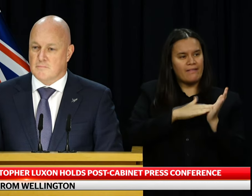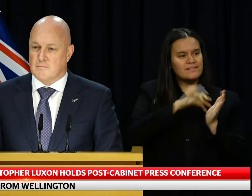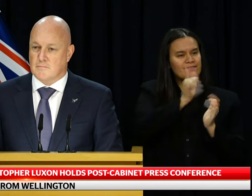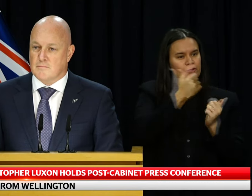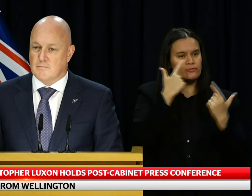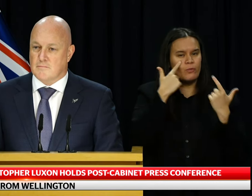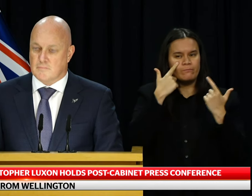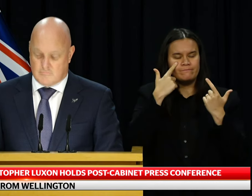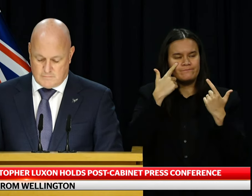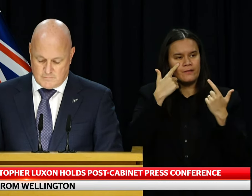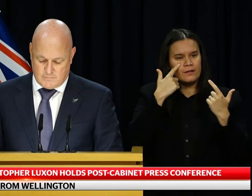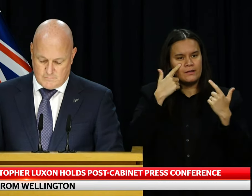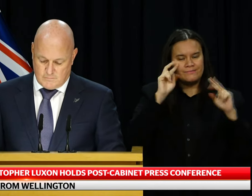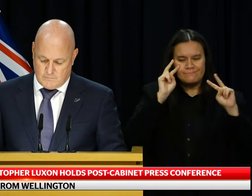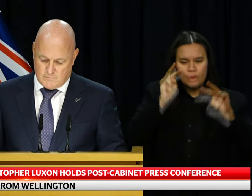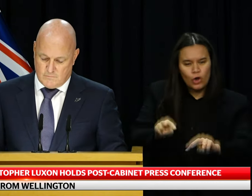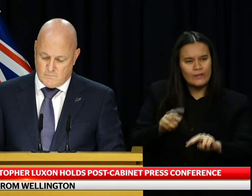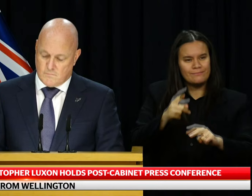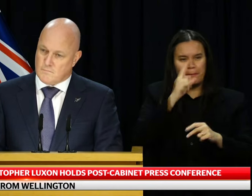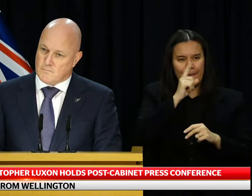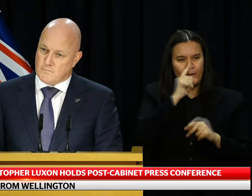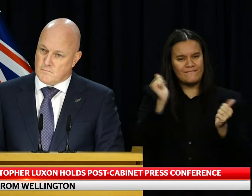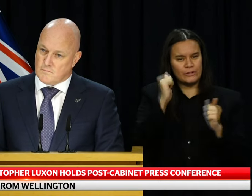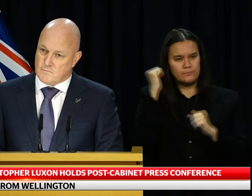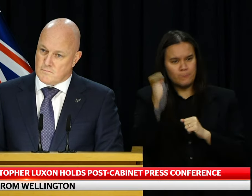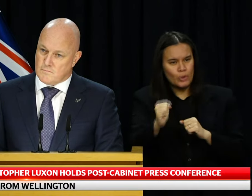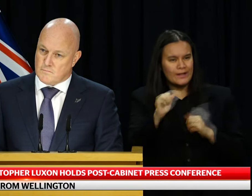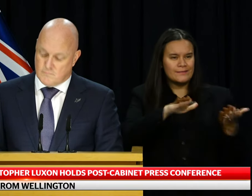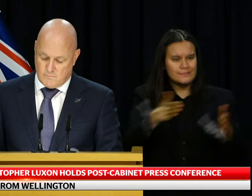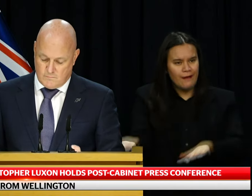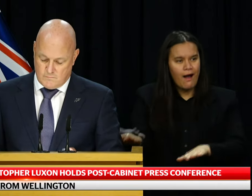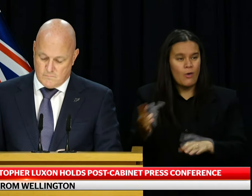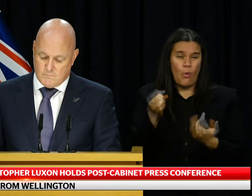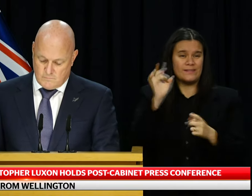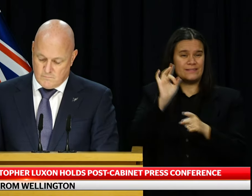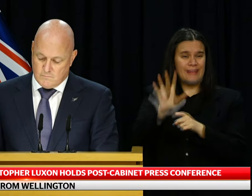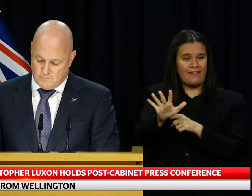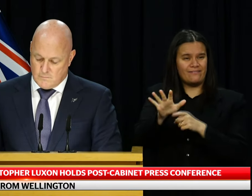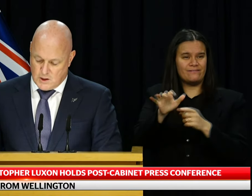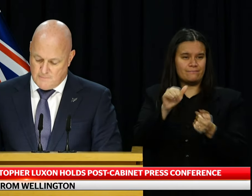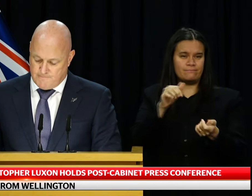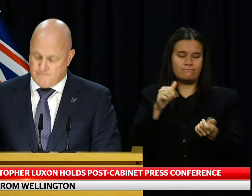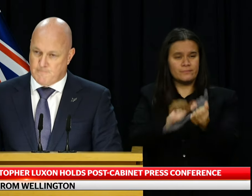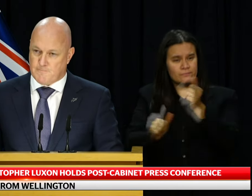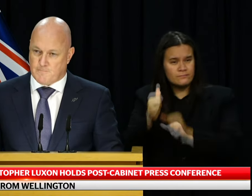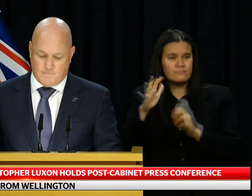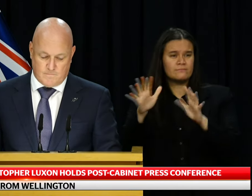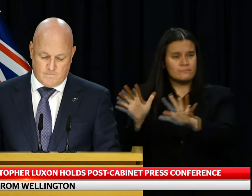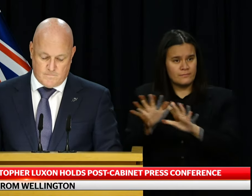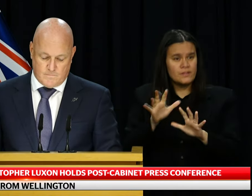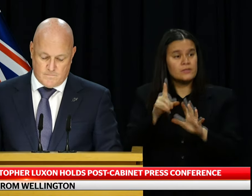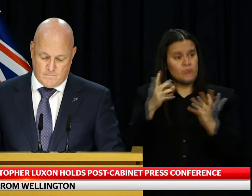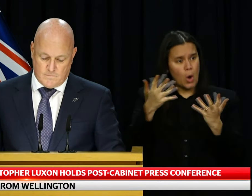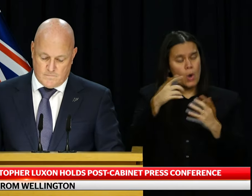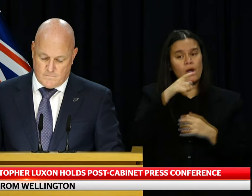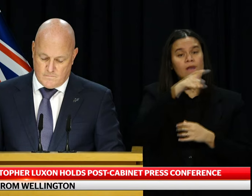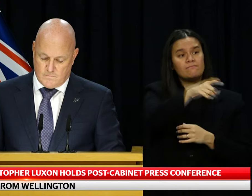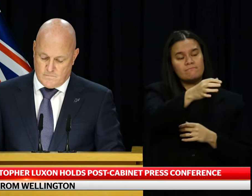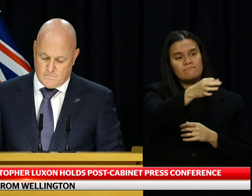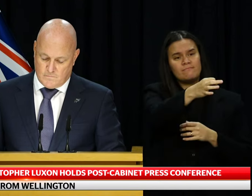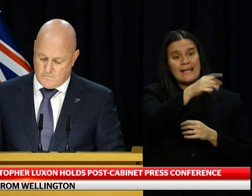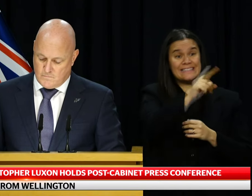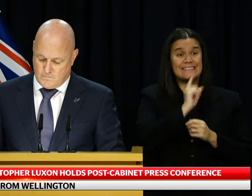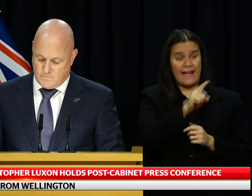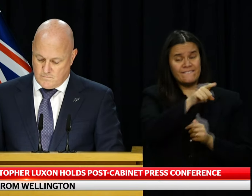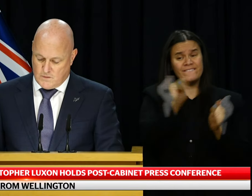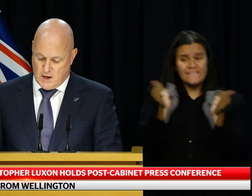Some who have been there for some time. Some of the deceased have involved children. I've had a knife pulled on me by an offender when I was trying to arrest him, and I've also dealt with